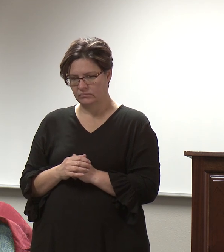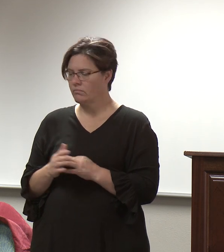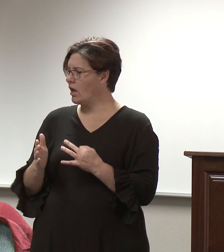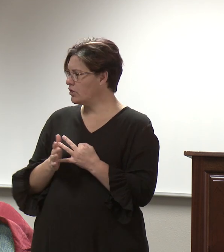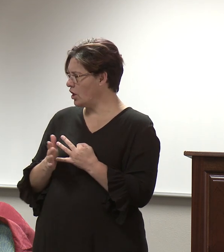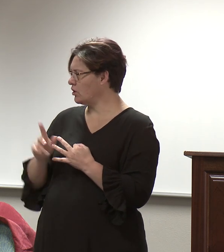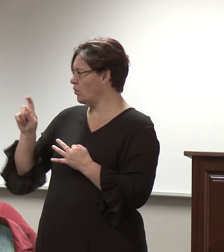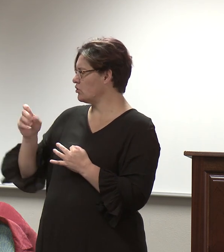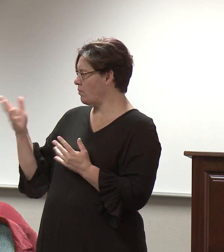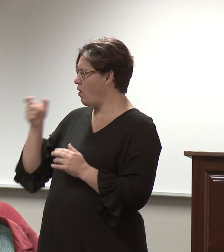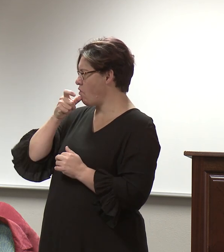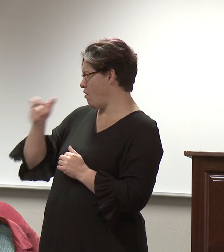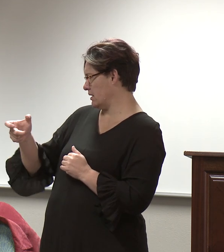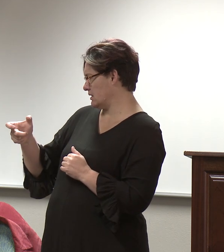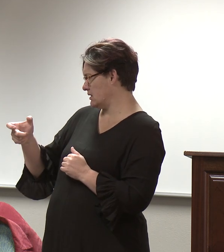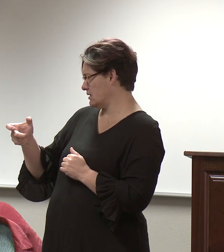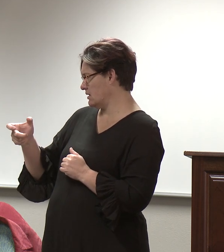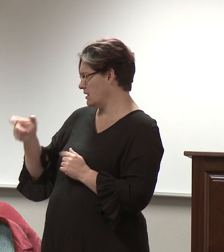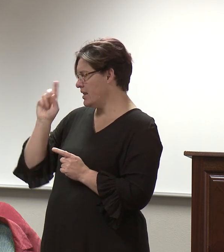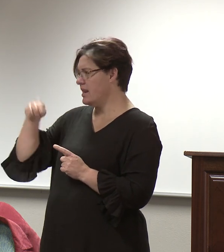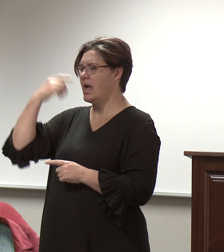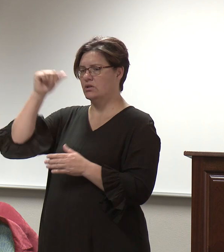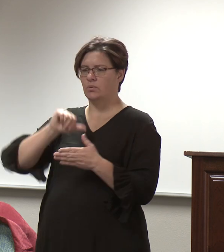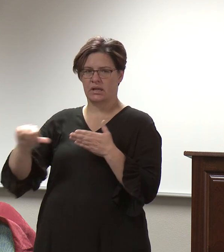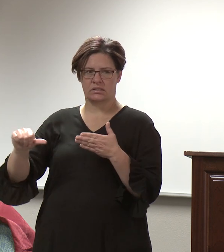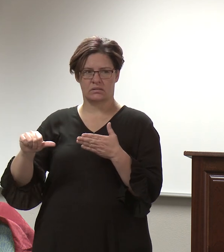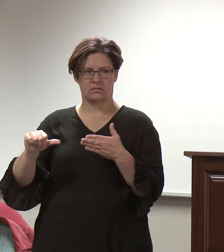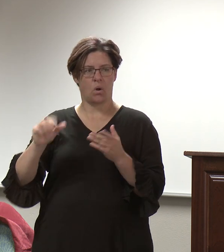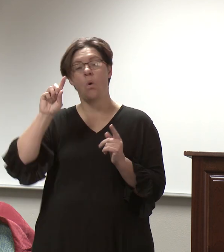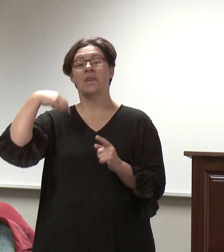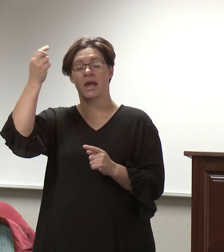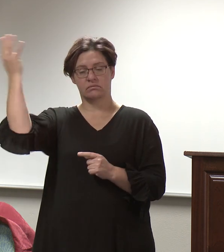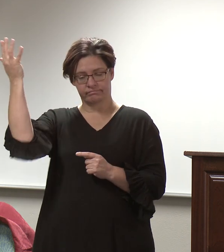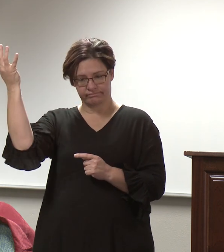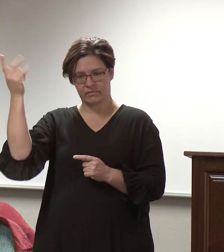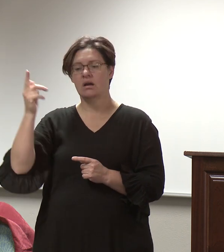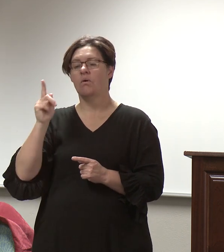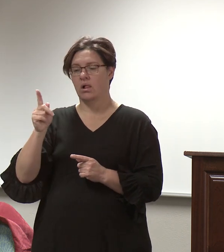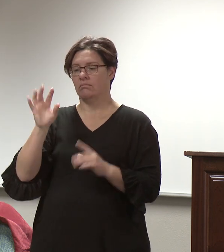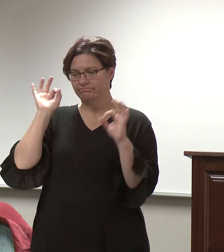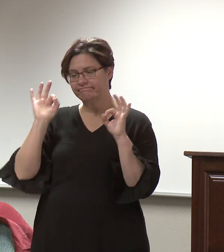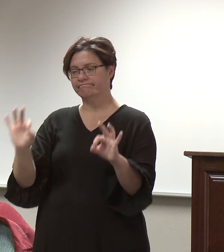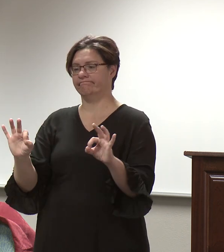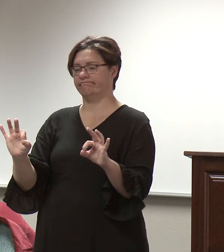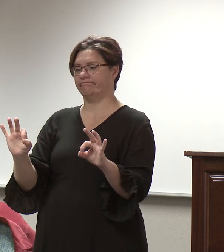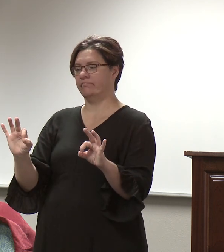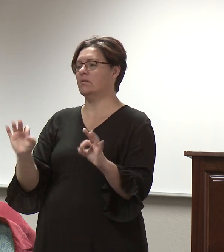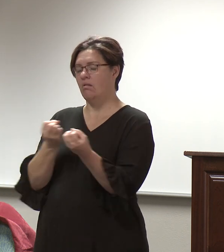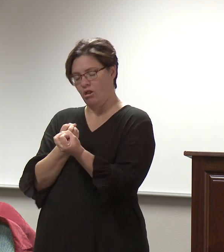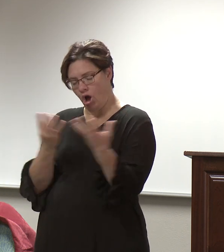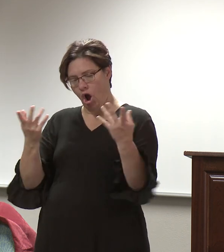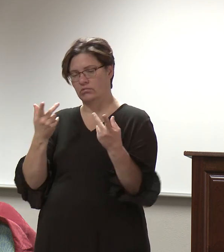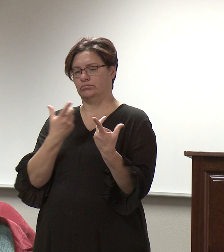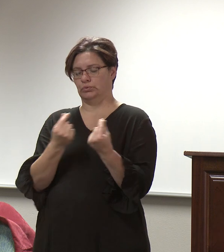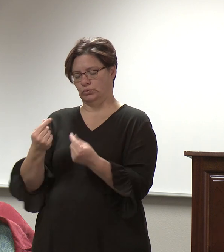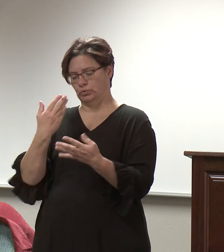I take more of the comment, and I think next week, next talk, I'll be working. Definitely, there are lots of things that we can do.